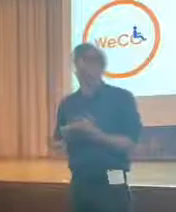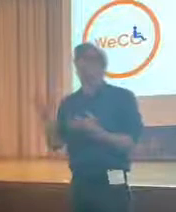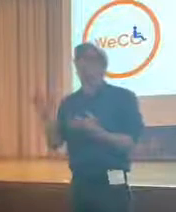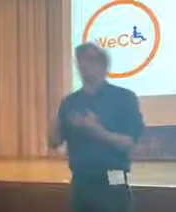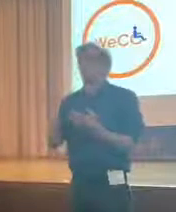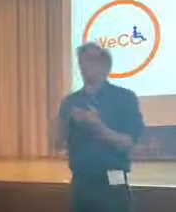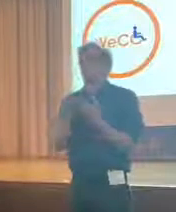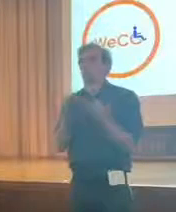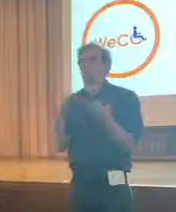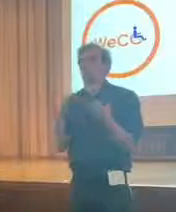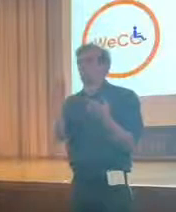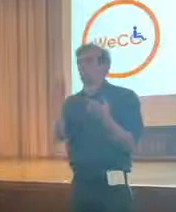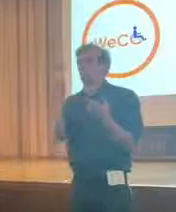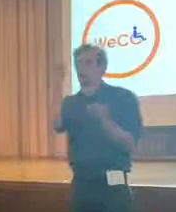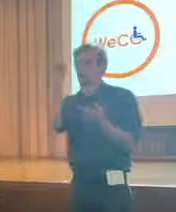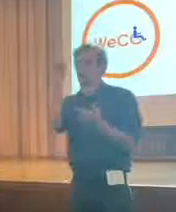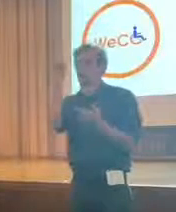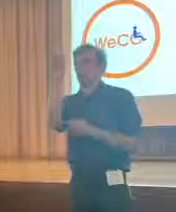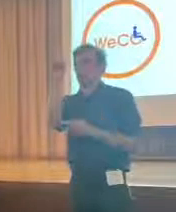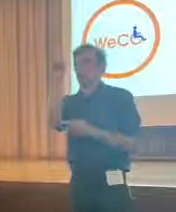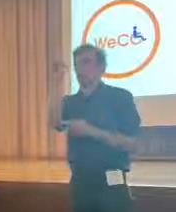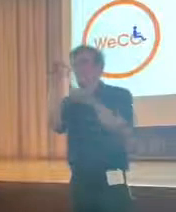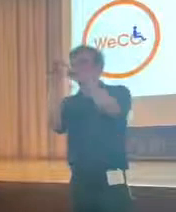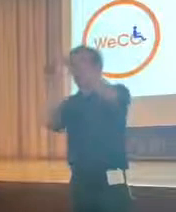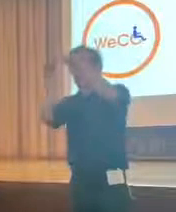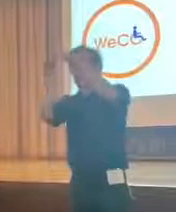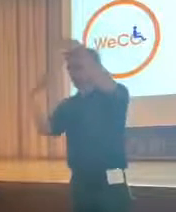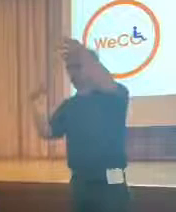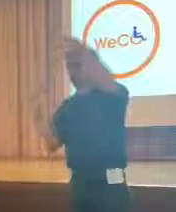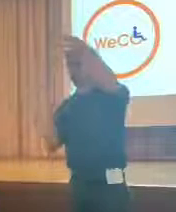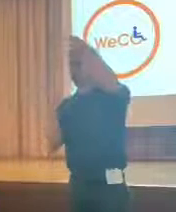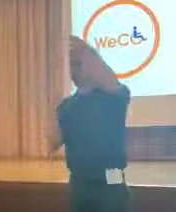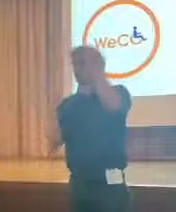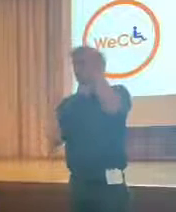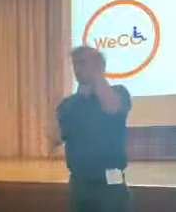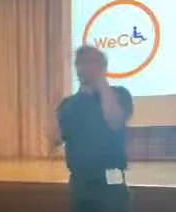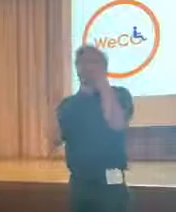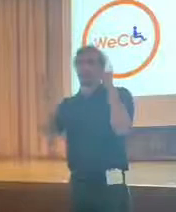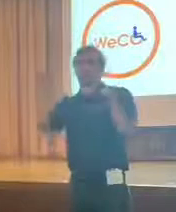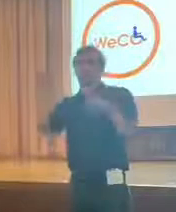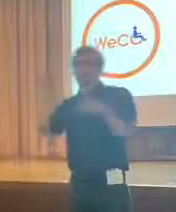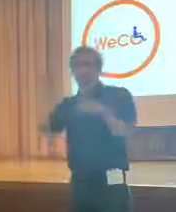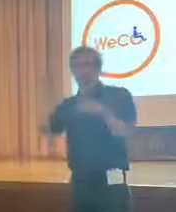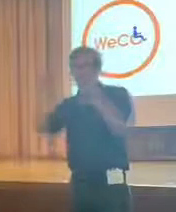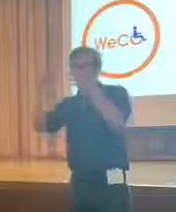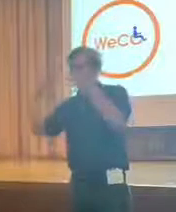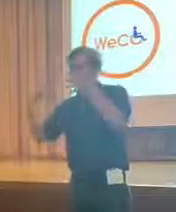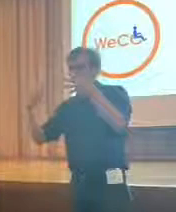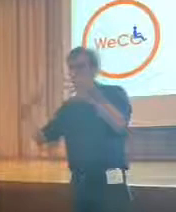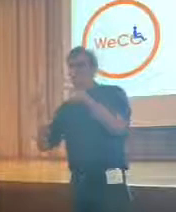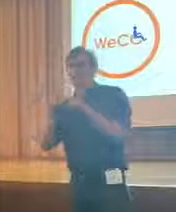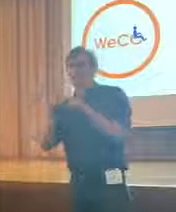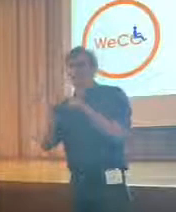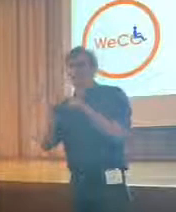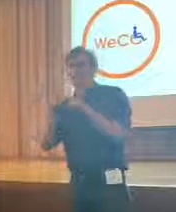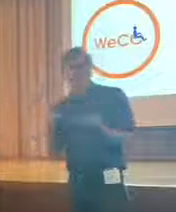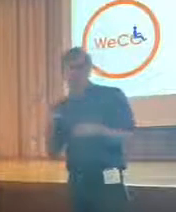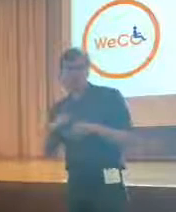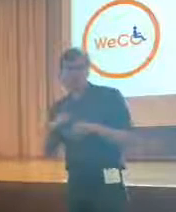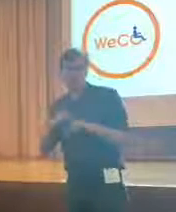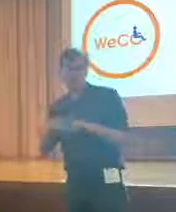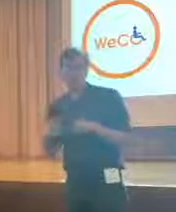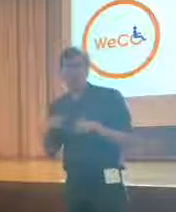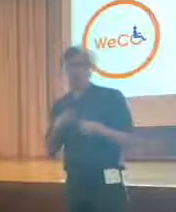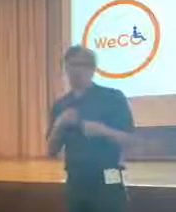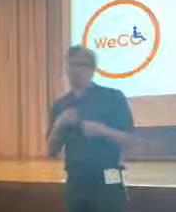we have a free accessibility library. Some of you already made requests with me for a free assessment. We're happy to do that. You can